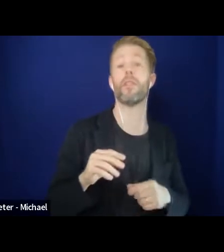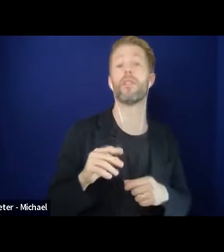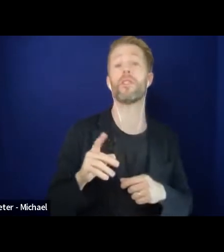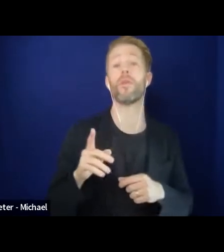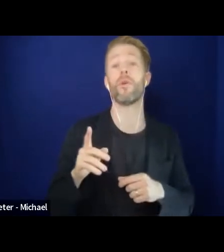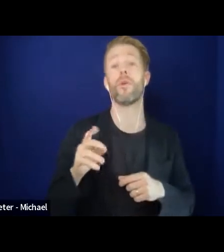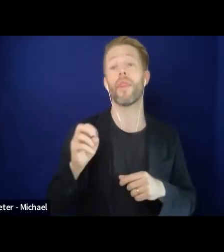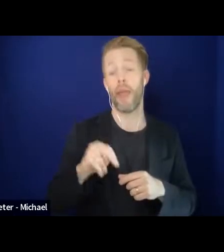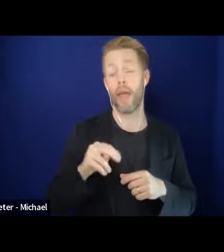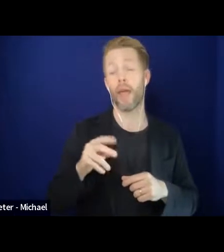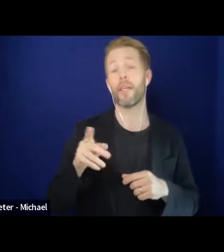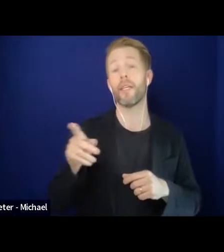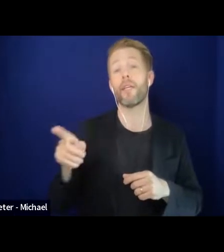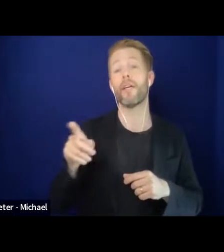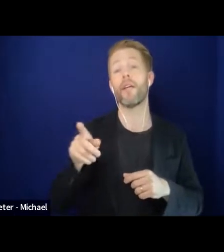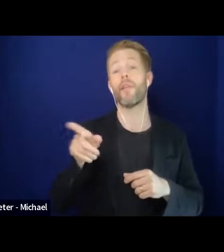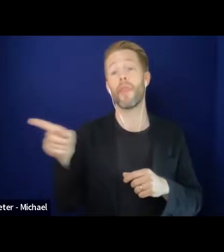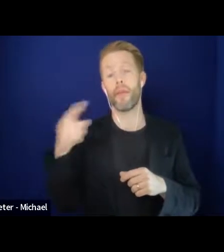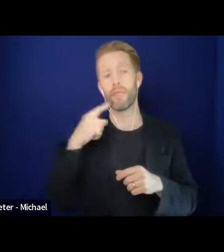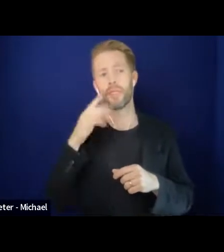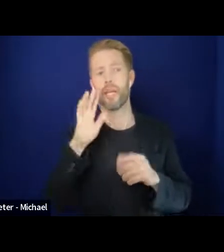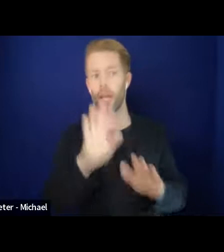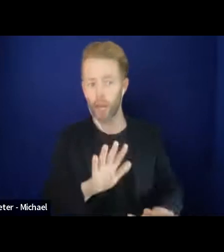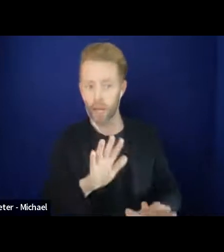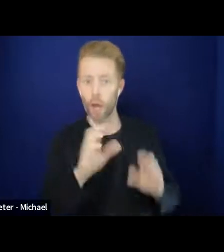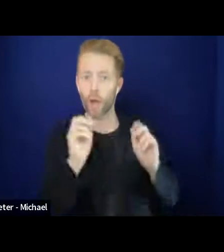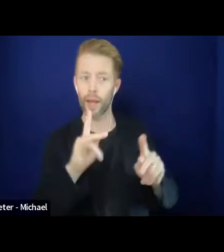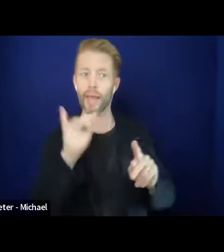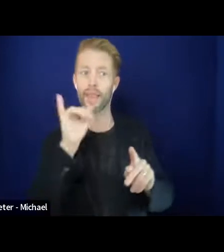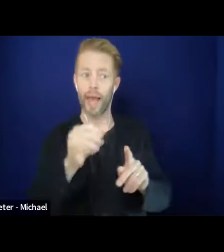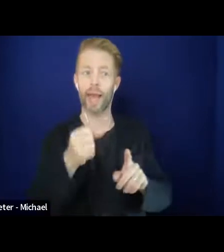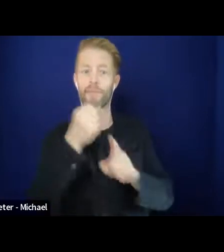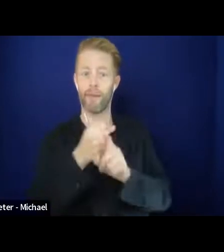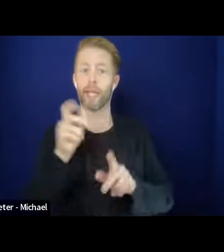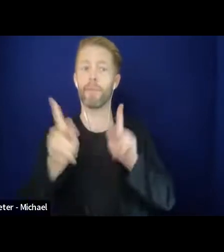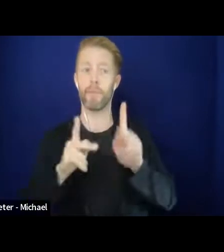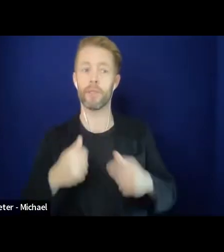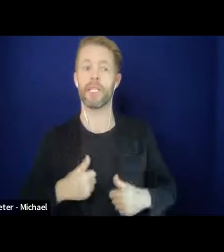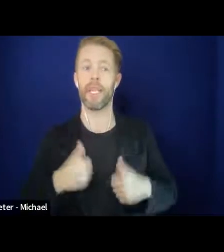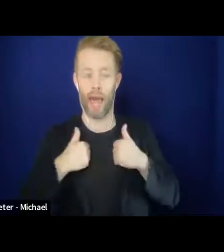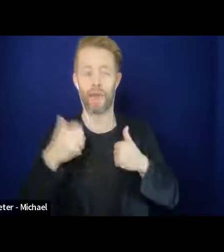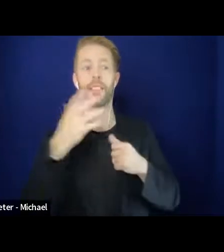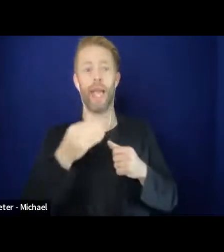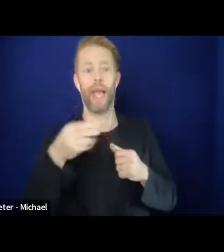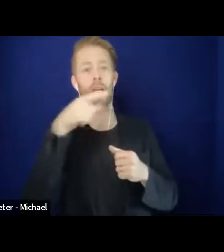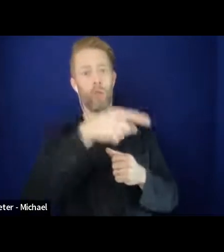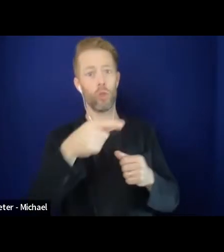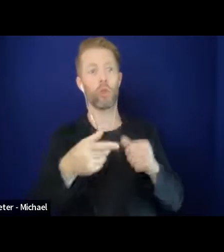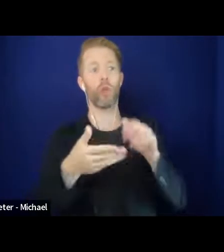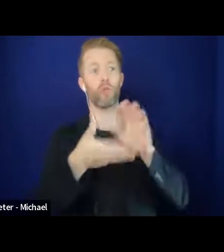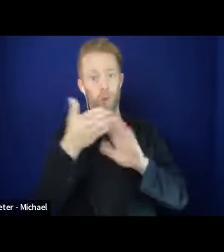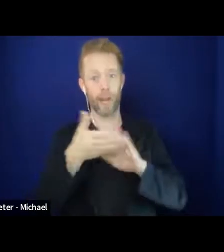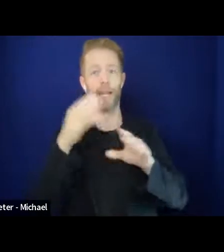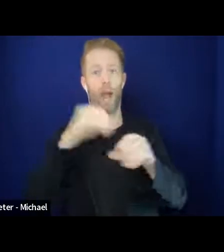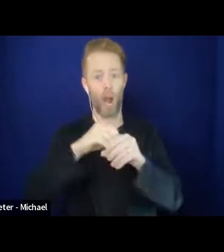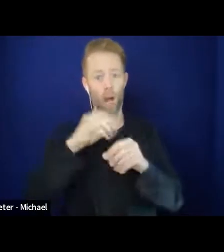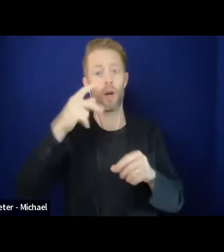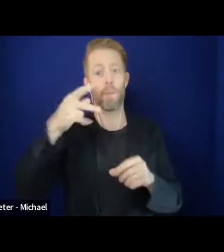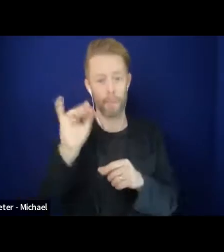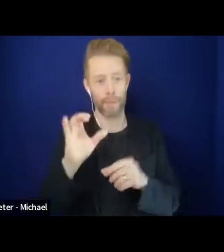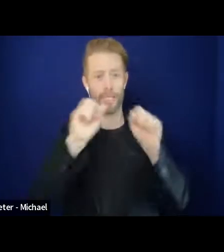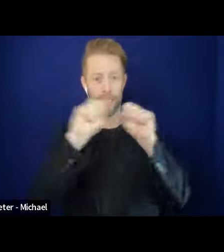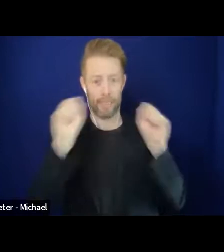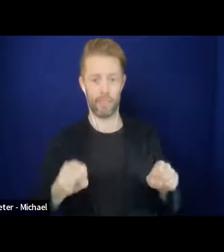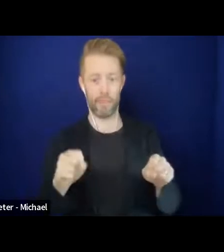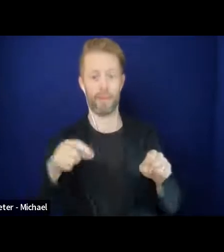in these cases is this is stuff that affects people's lives and it's being administered in a public setting. this is literally life and death stuff,